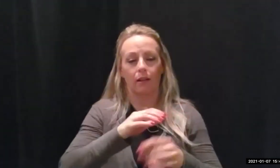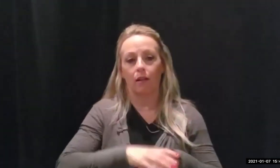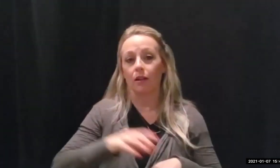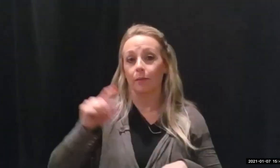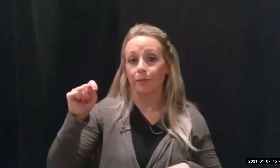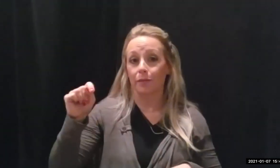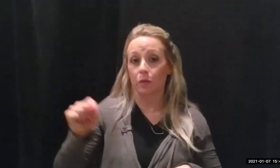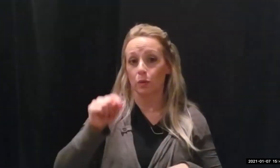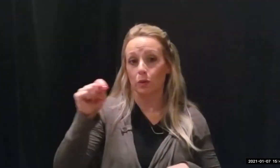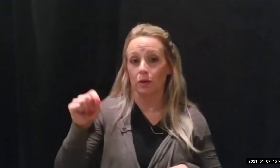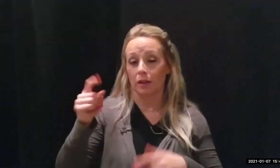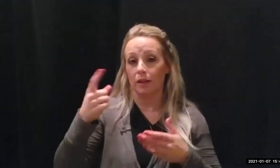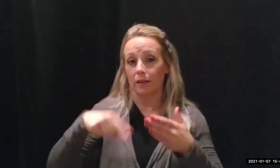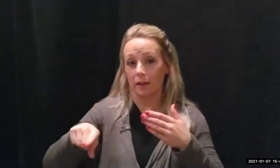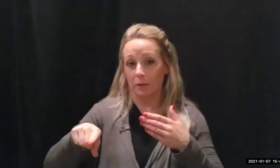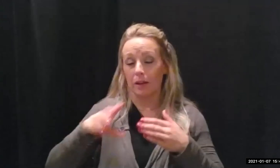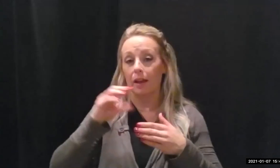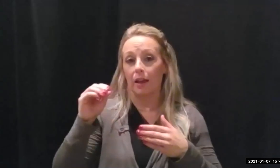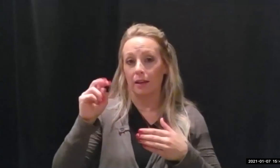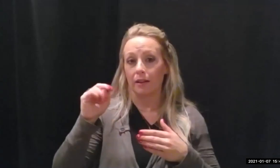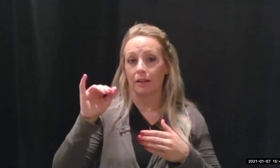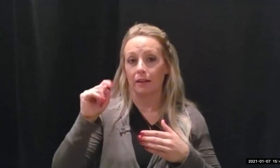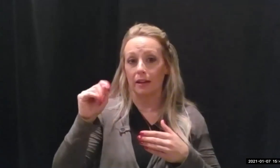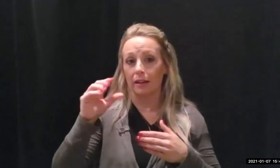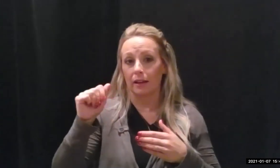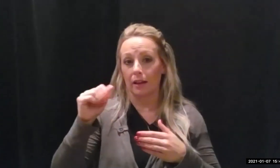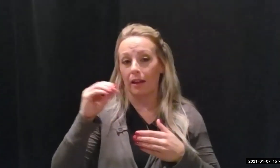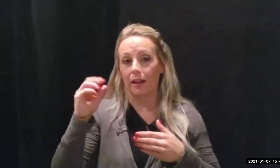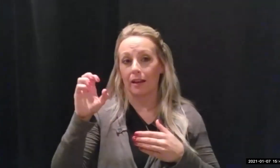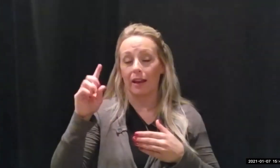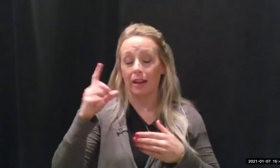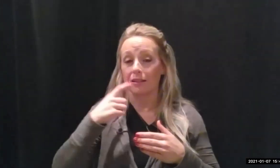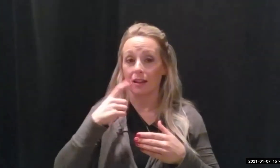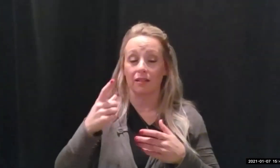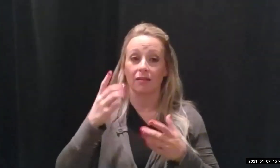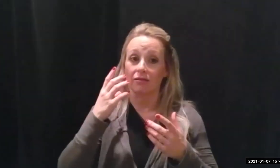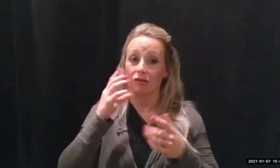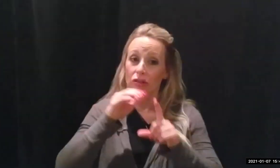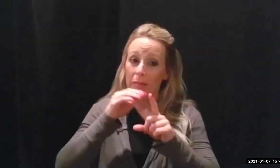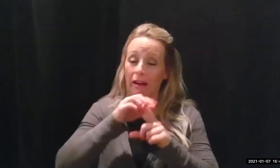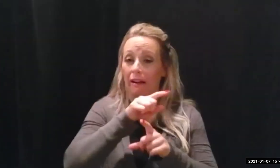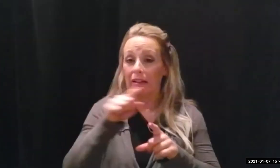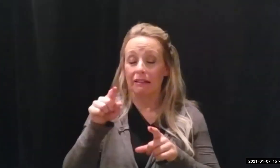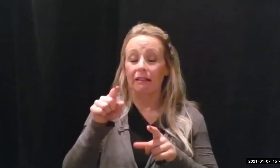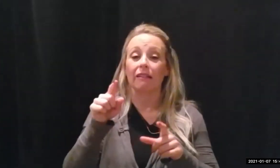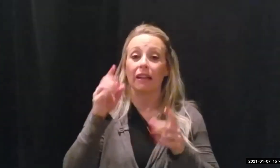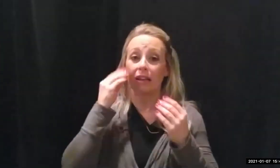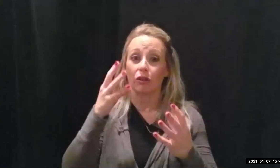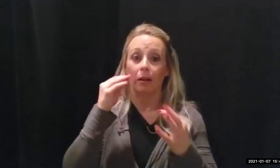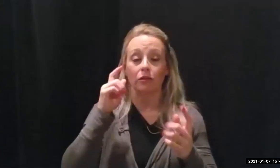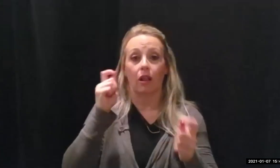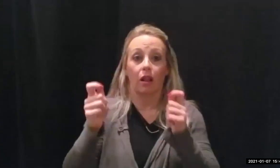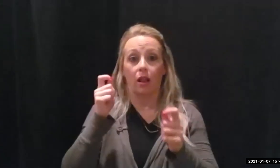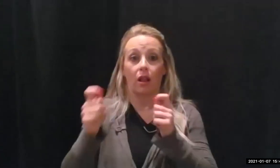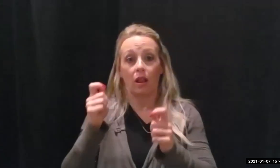And as both Nita and Ed said, information is moving very quickly on this. So the fastest way that we can get it to